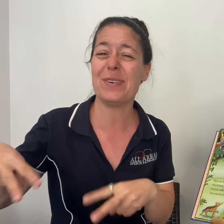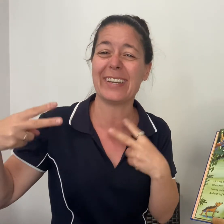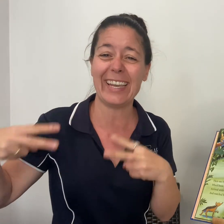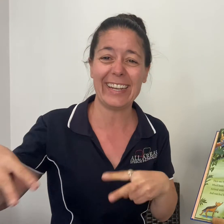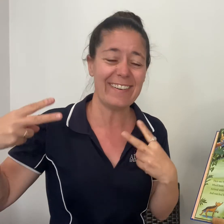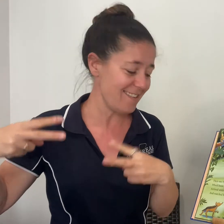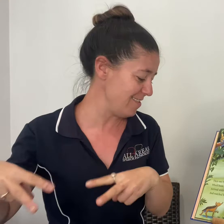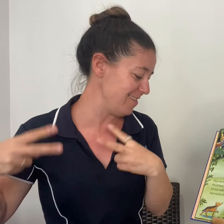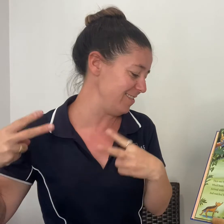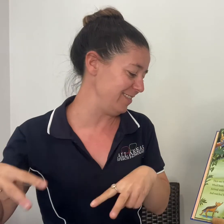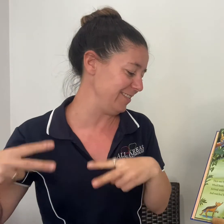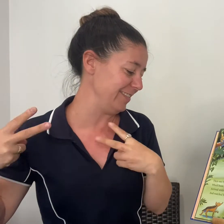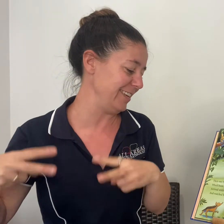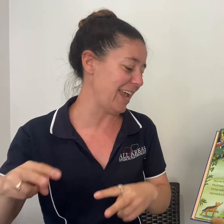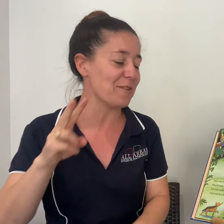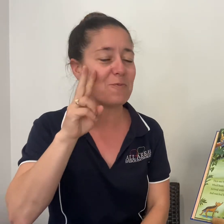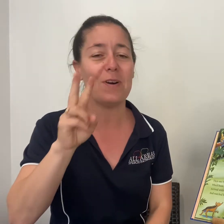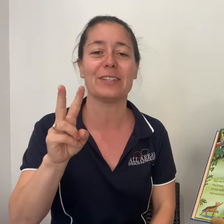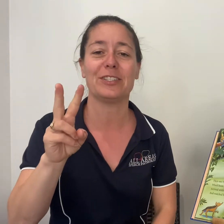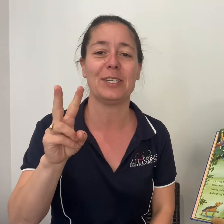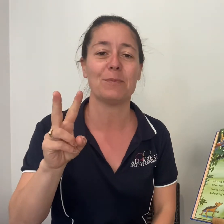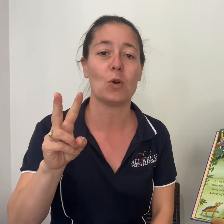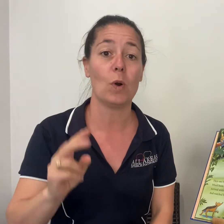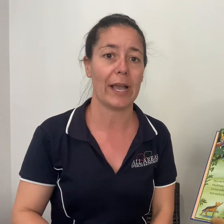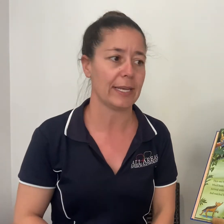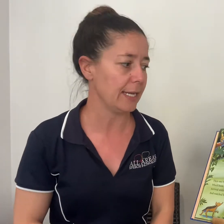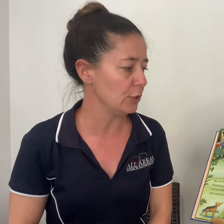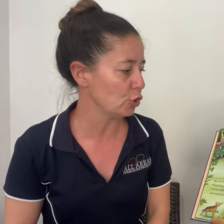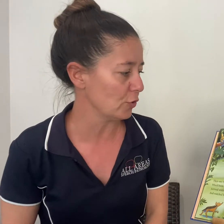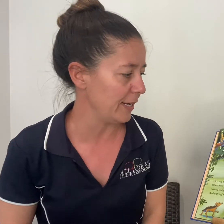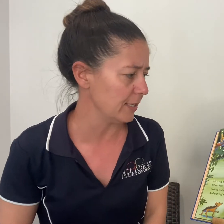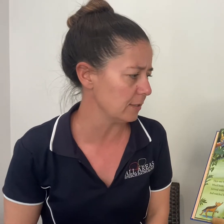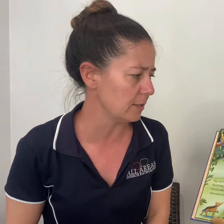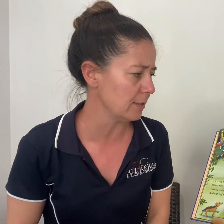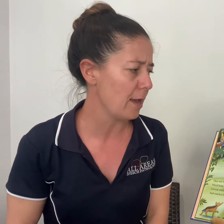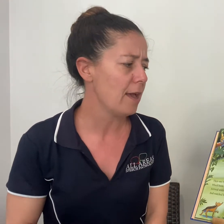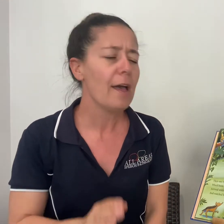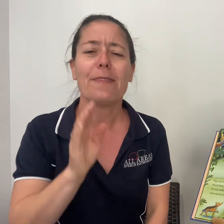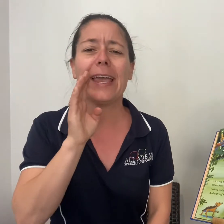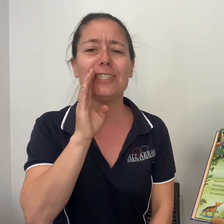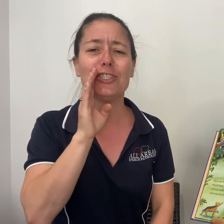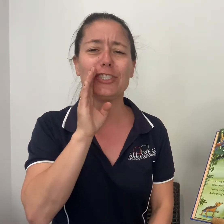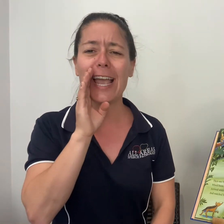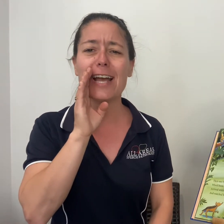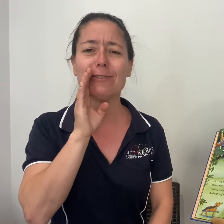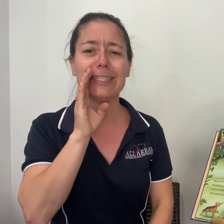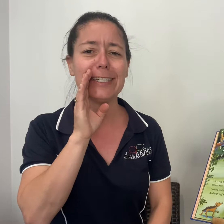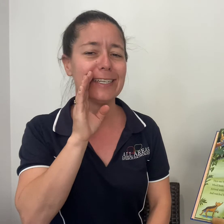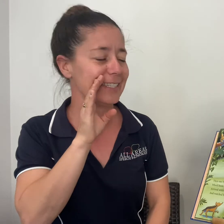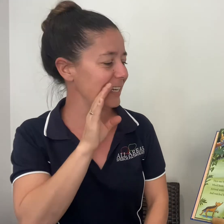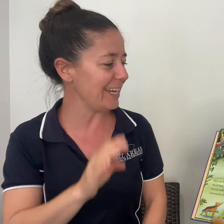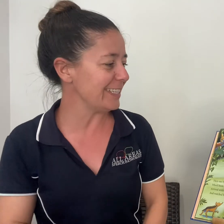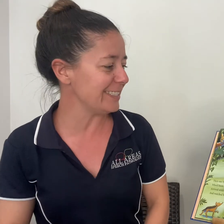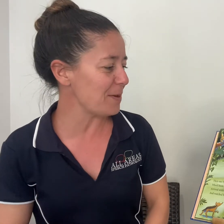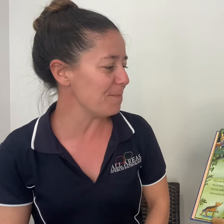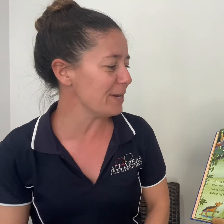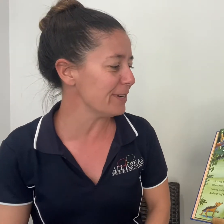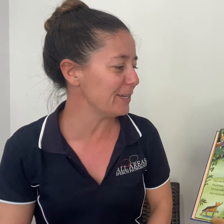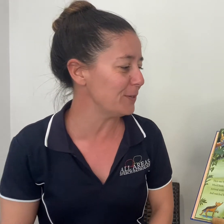boogied on and watched him quite entranced. They shouted, "It's a